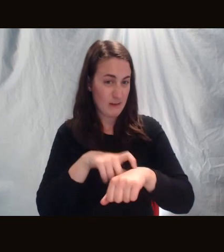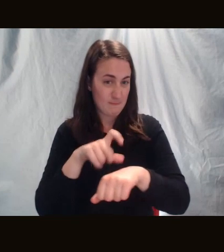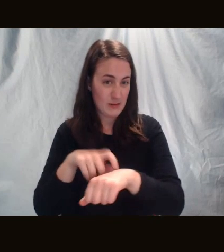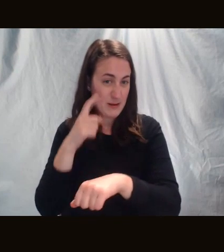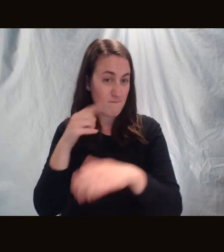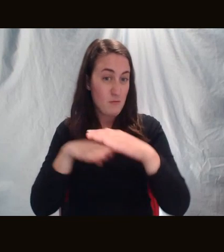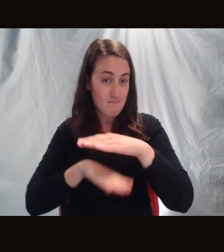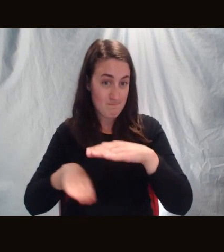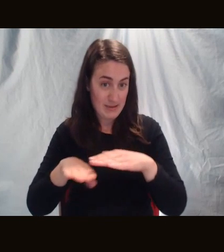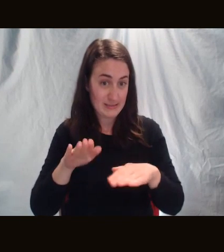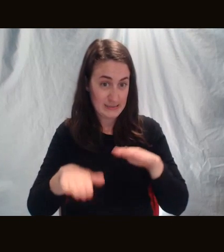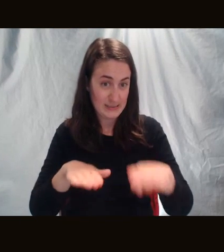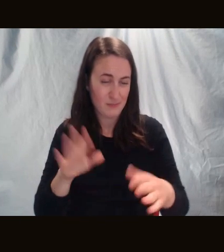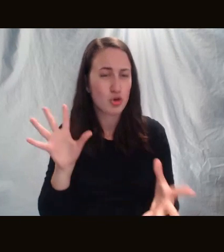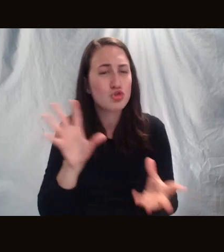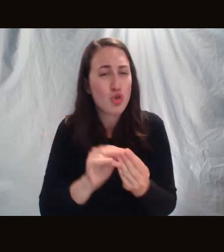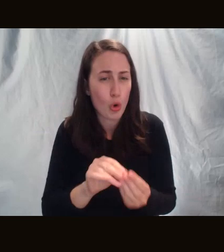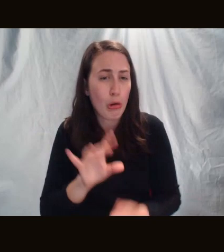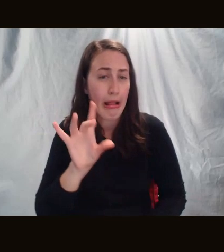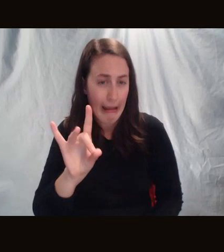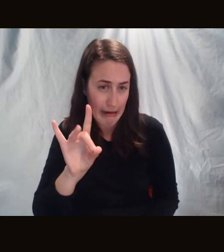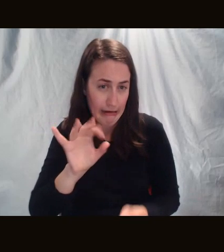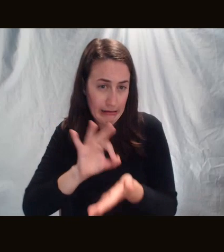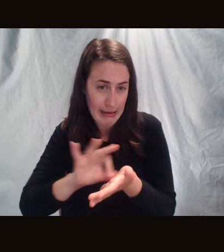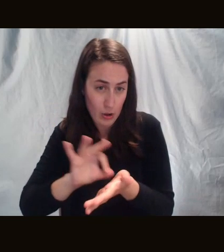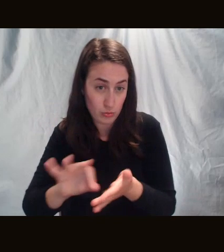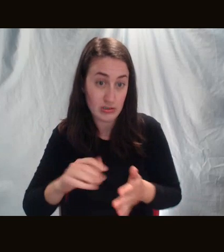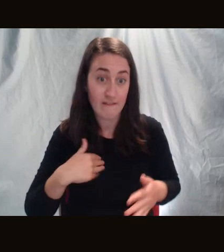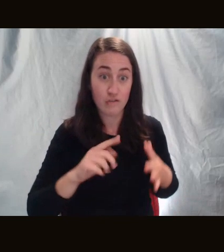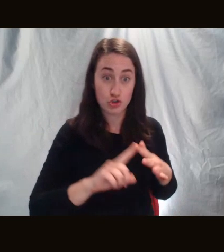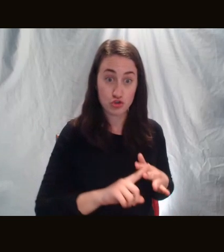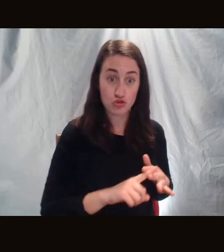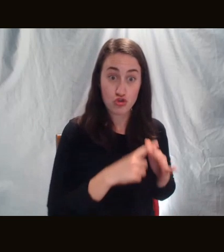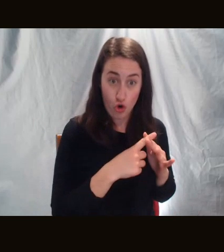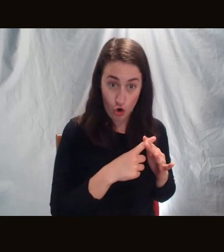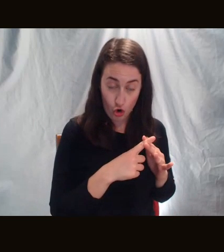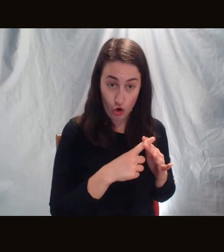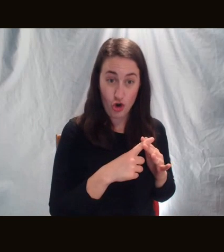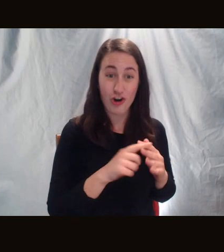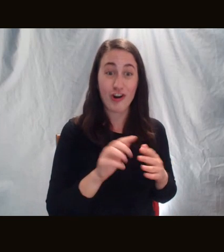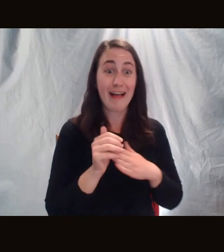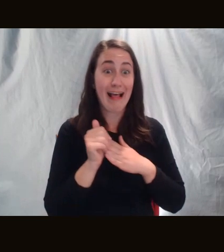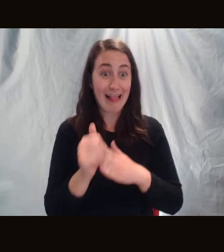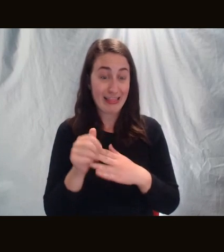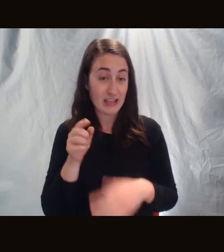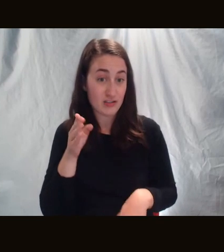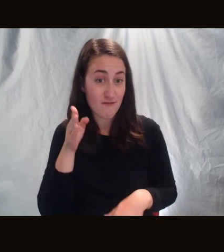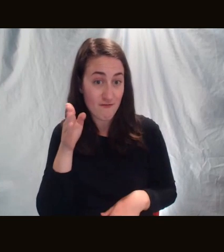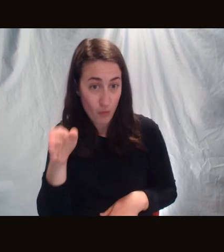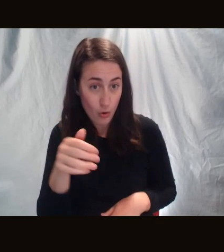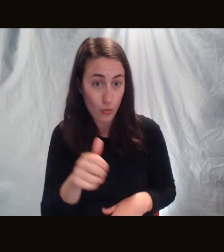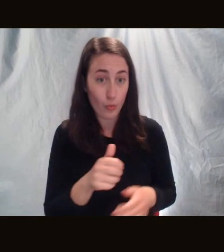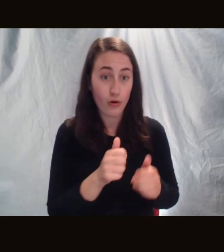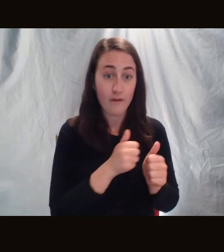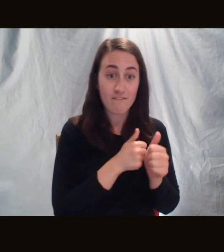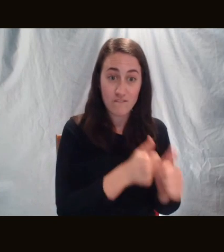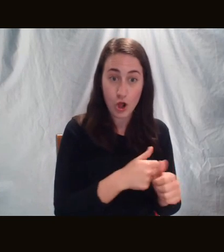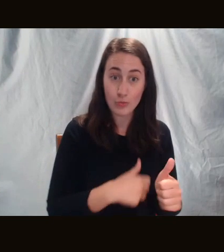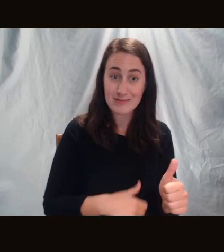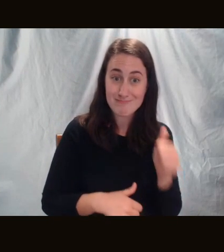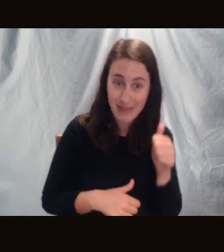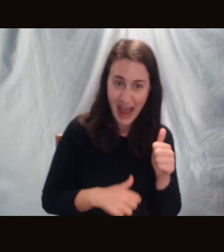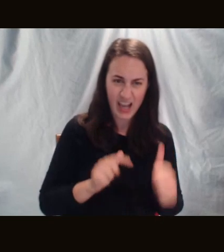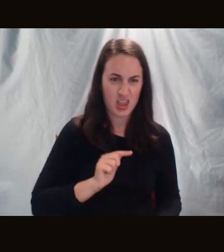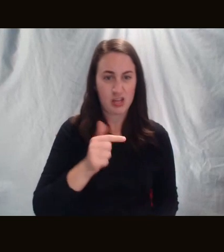step. It's 8 counts. We have a starting point. Leads go forward on the left, follows go back on the right, and vice versa.